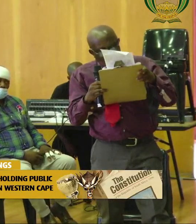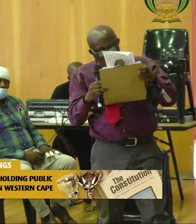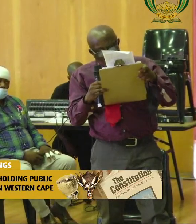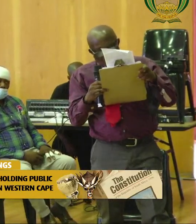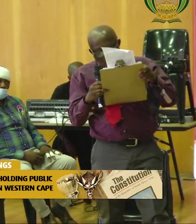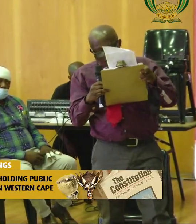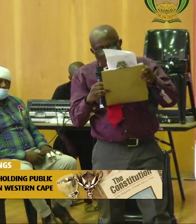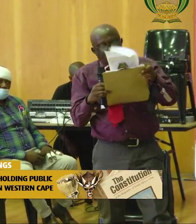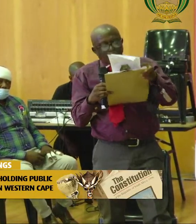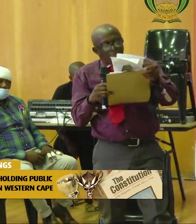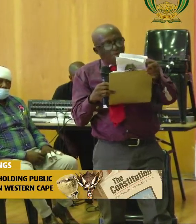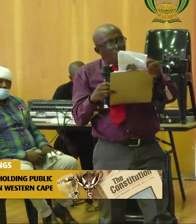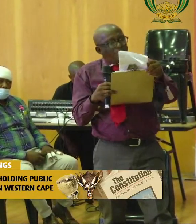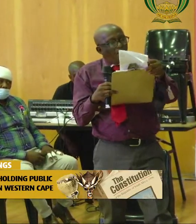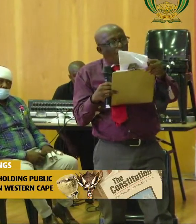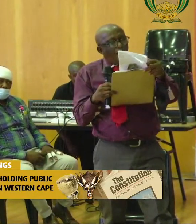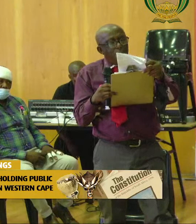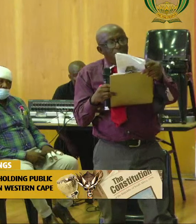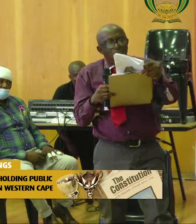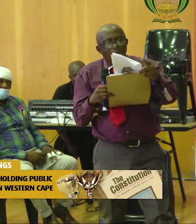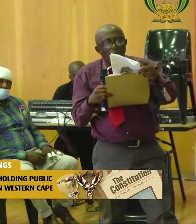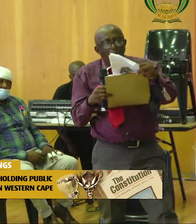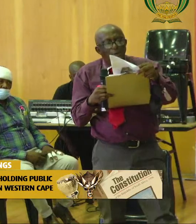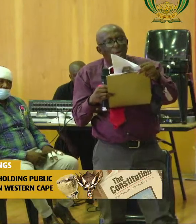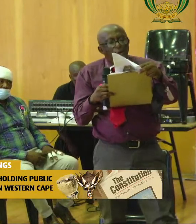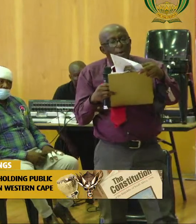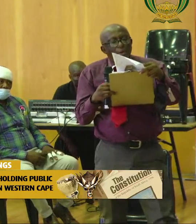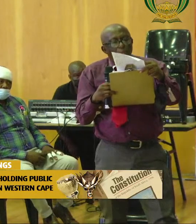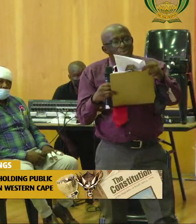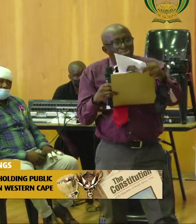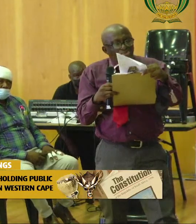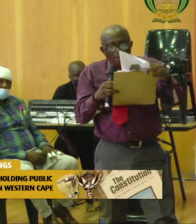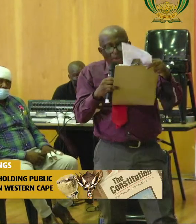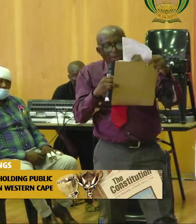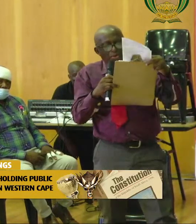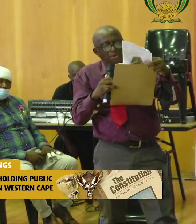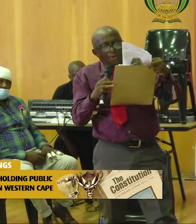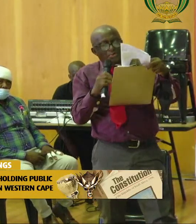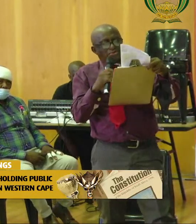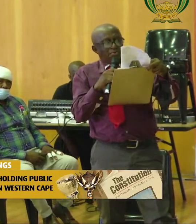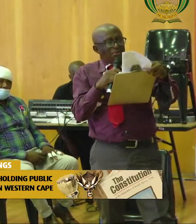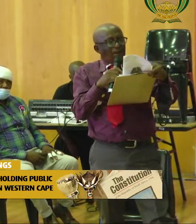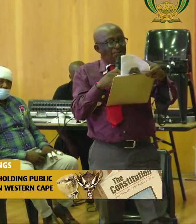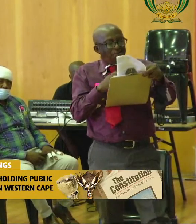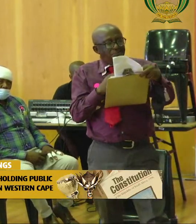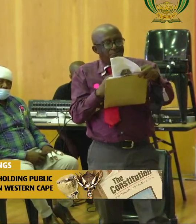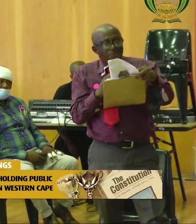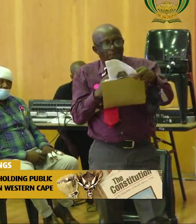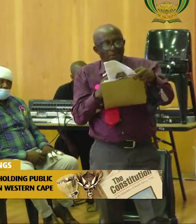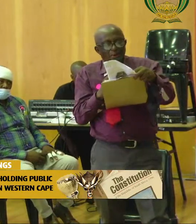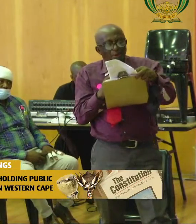do what we voted you for. We see you today,